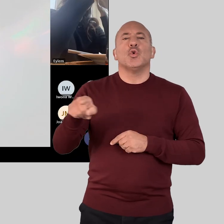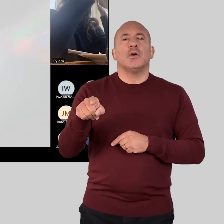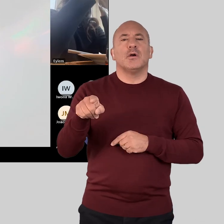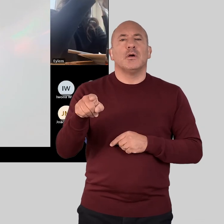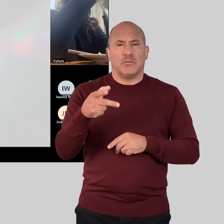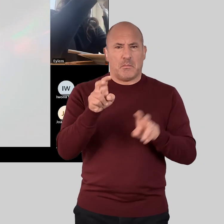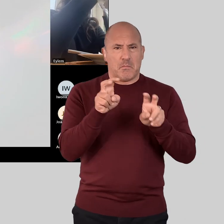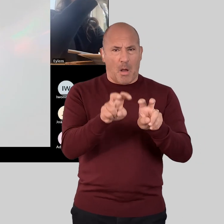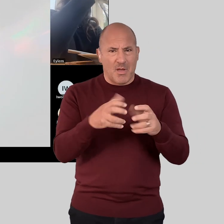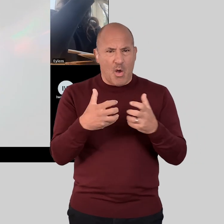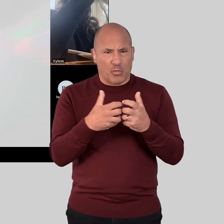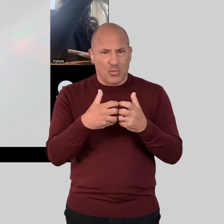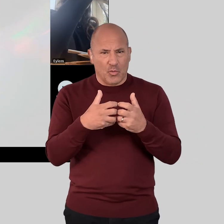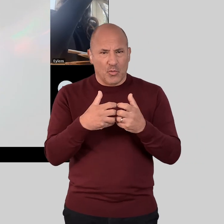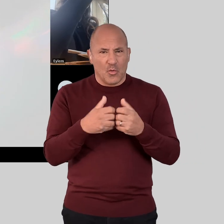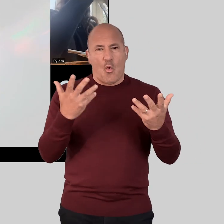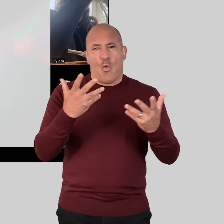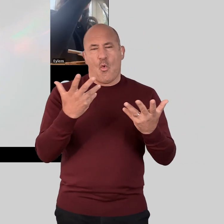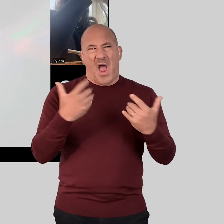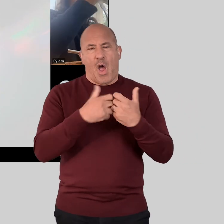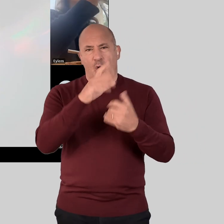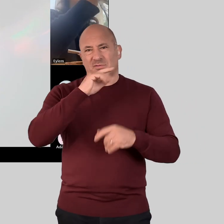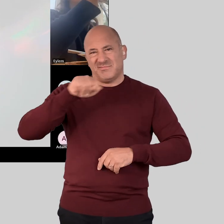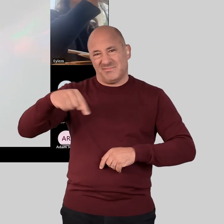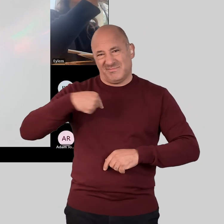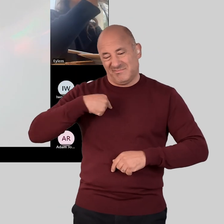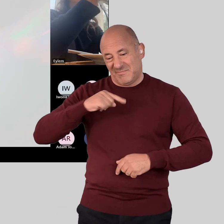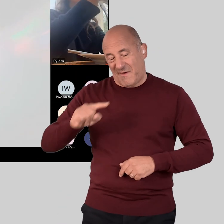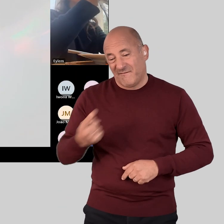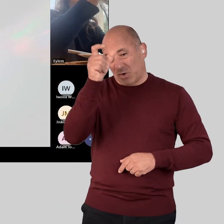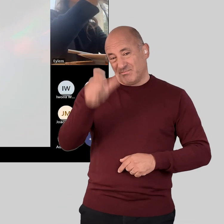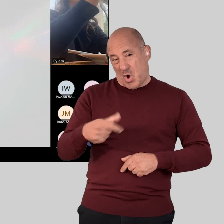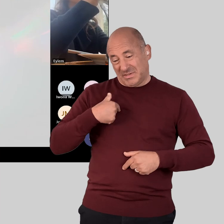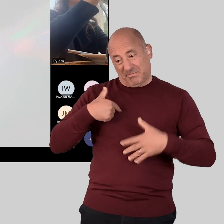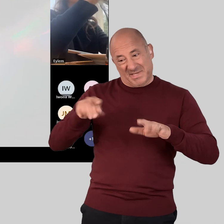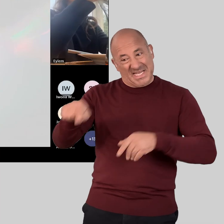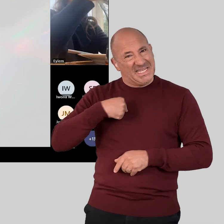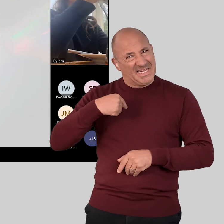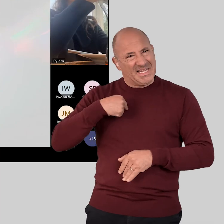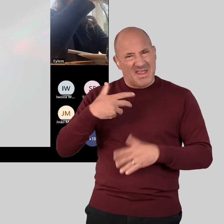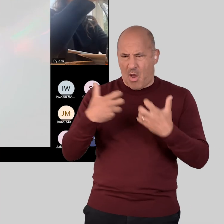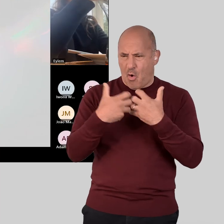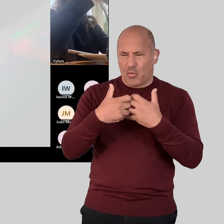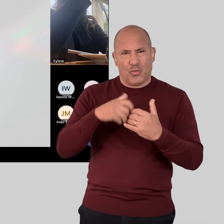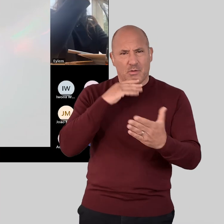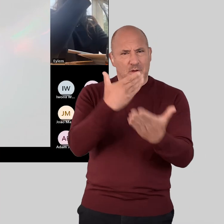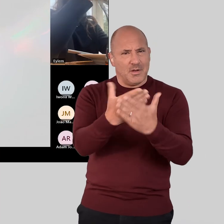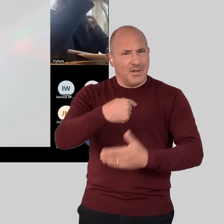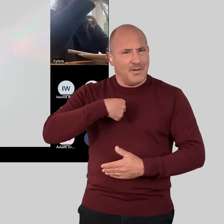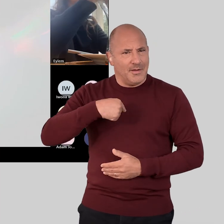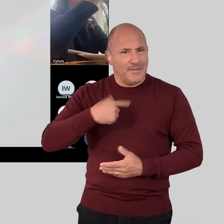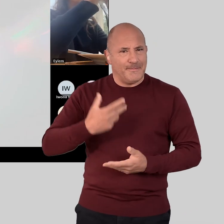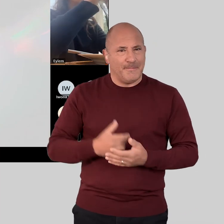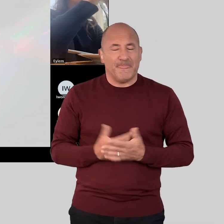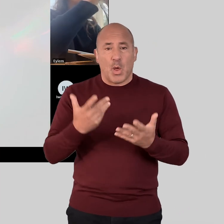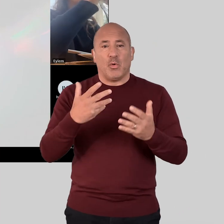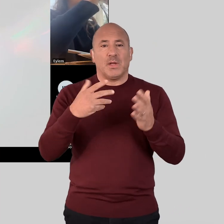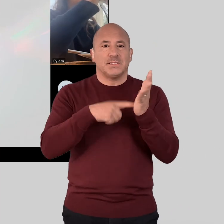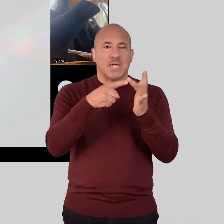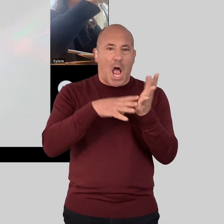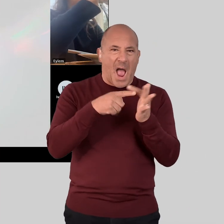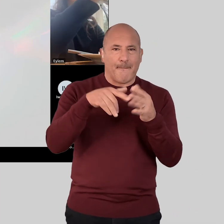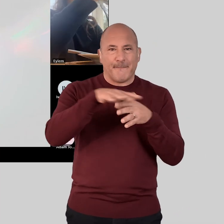do you document who did it first, or how do you stake your claim as being the first person to do this thing?